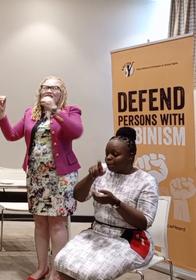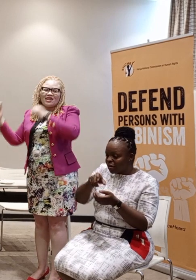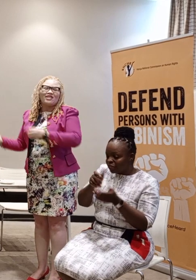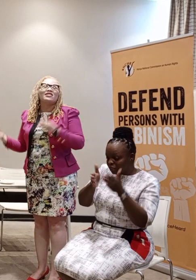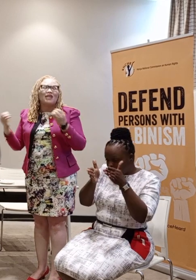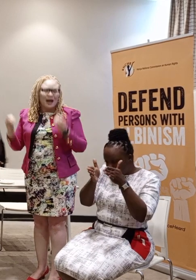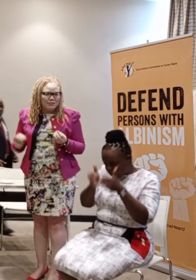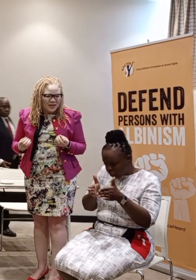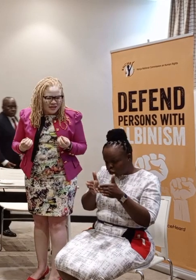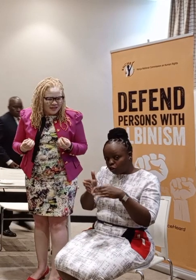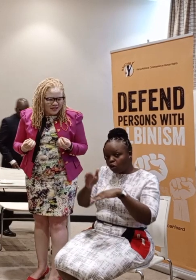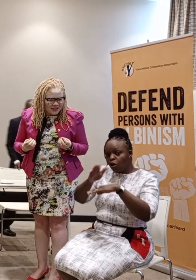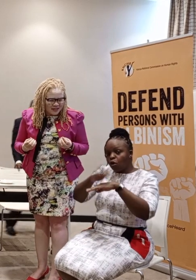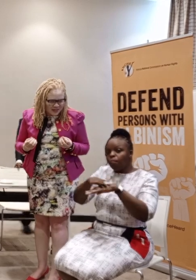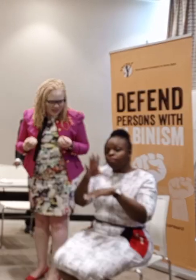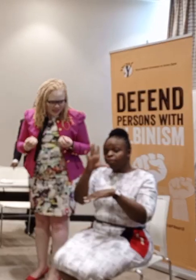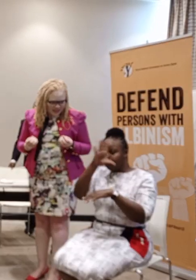These are the real gaps.